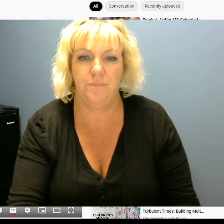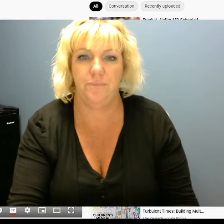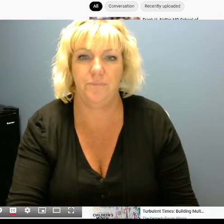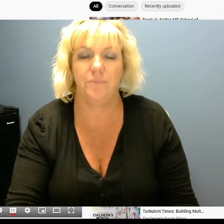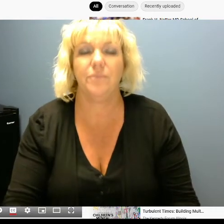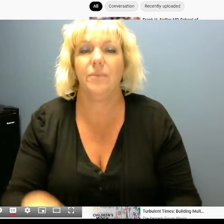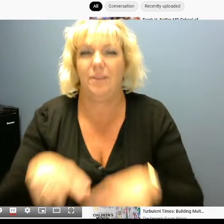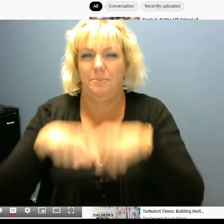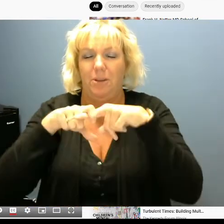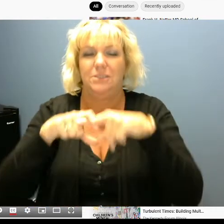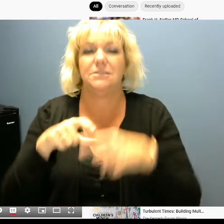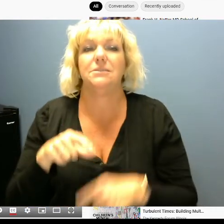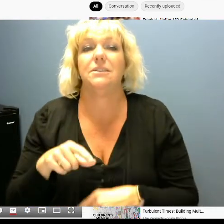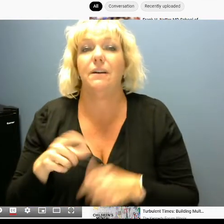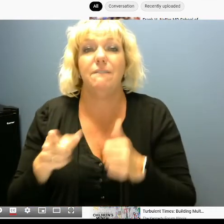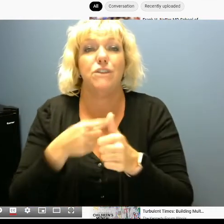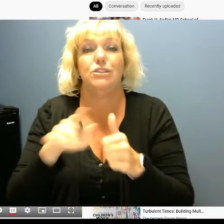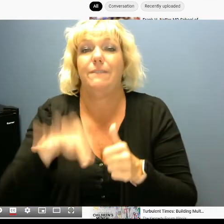to